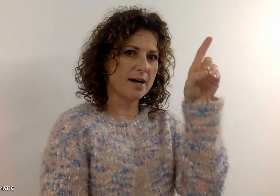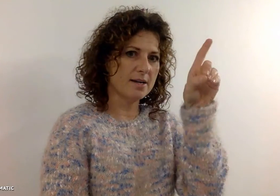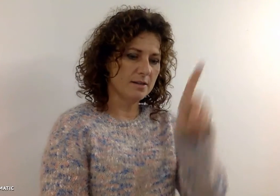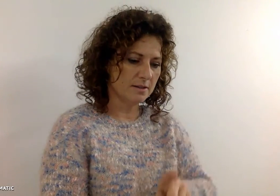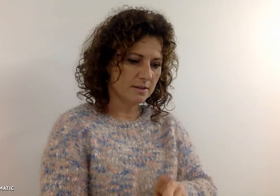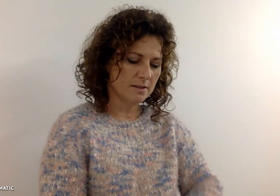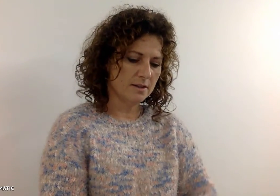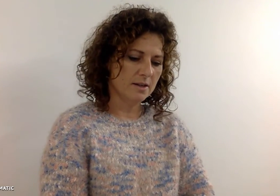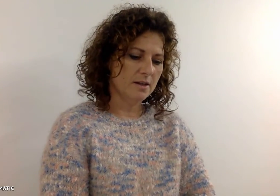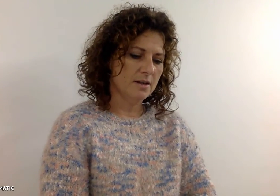body.